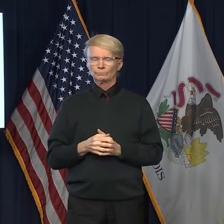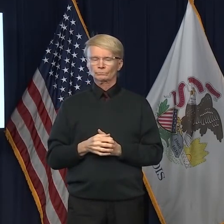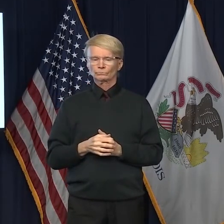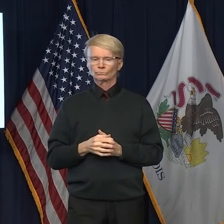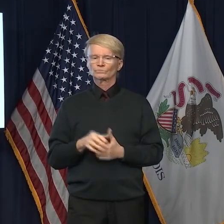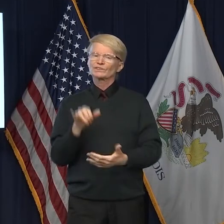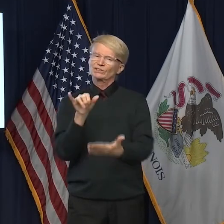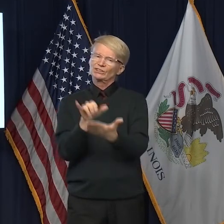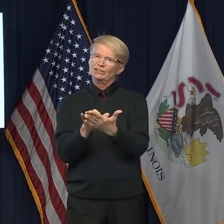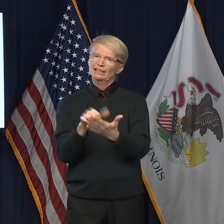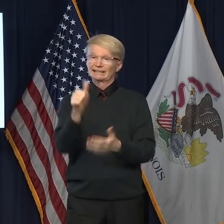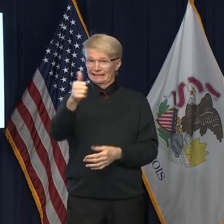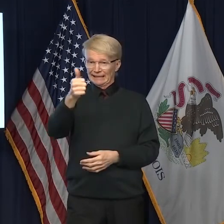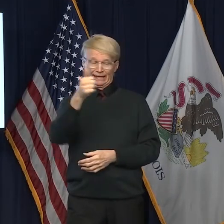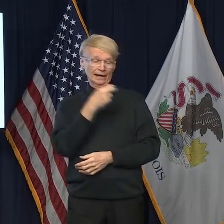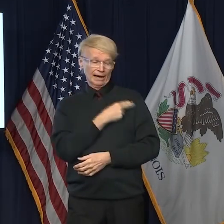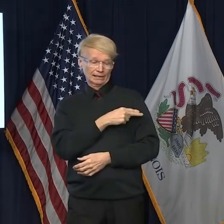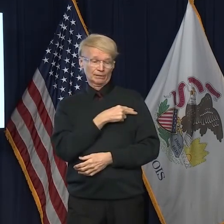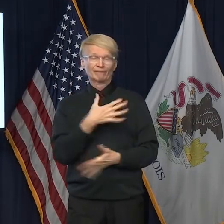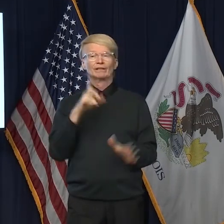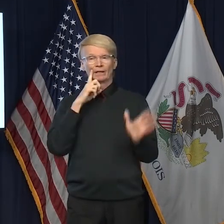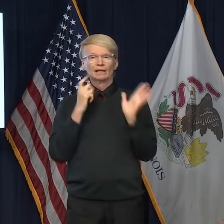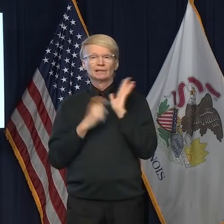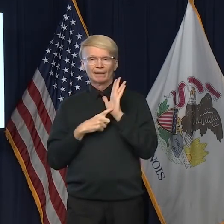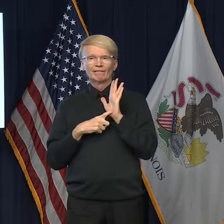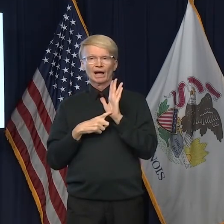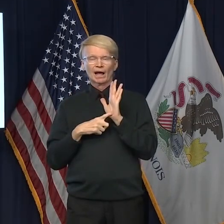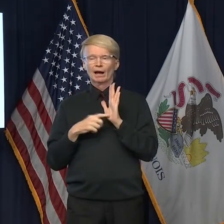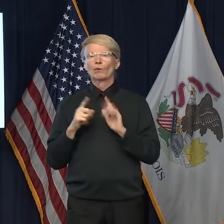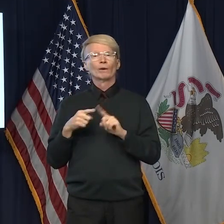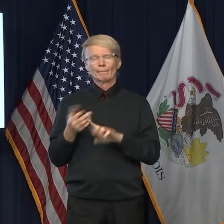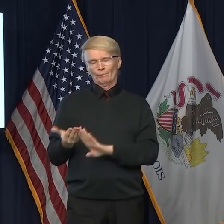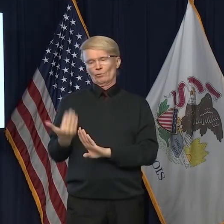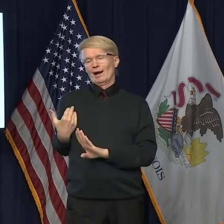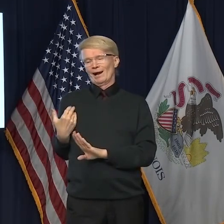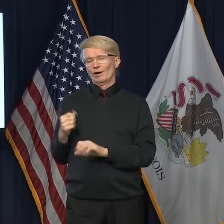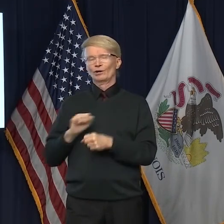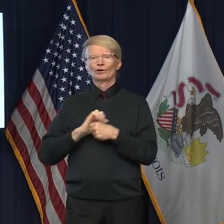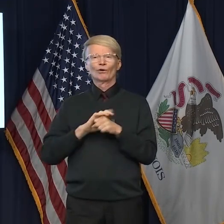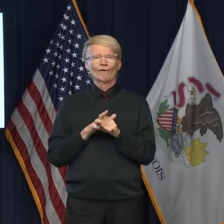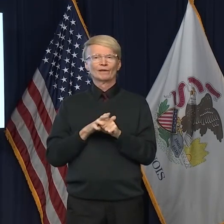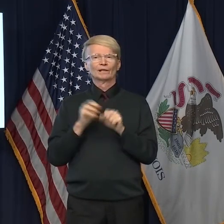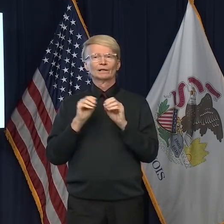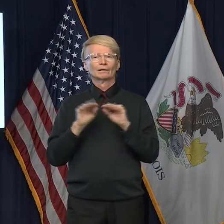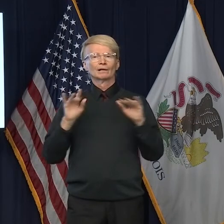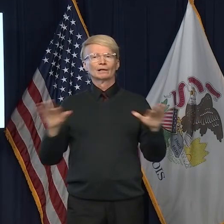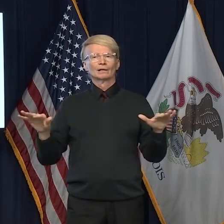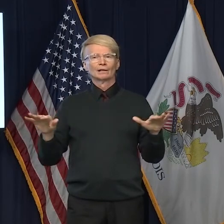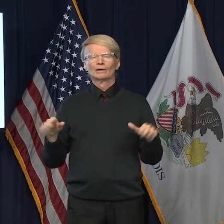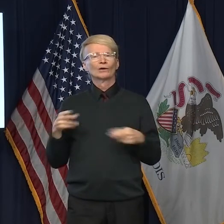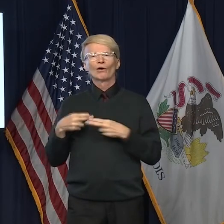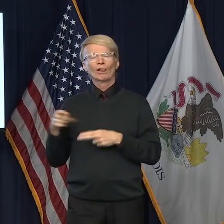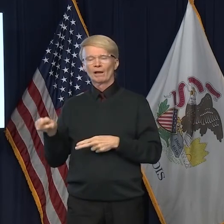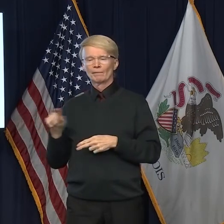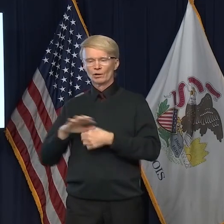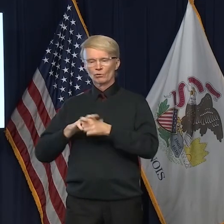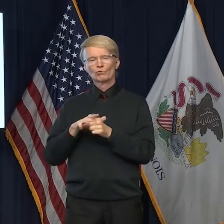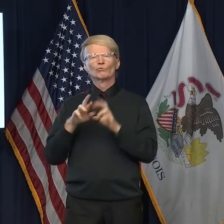Marnie, those are 10 hospitals that have been identified prior to the pandemic, in fact, as regional health